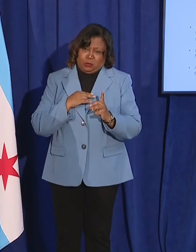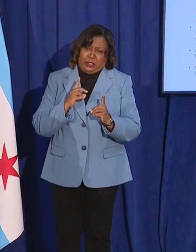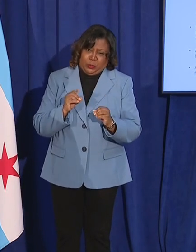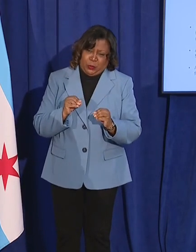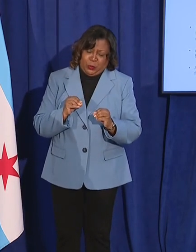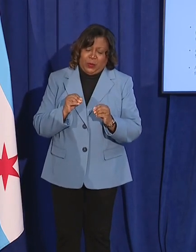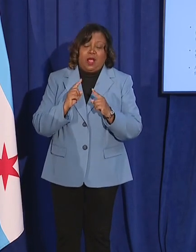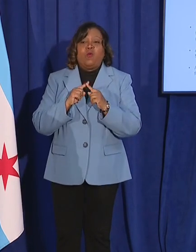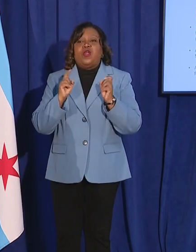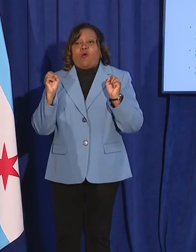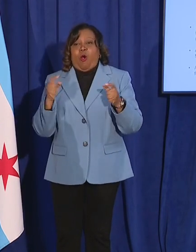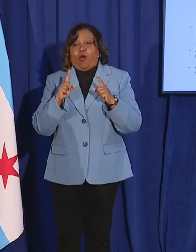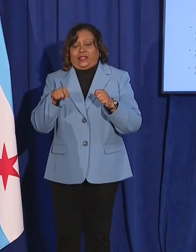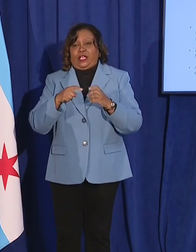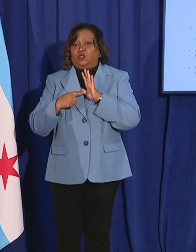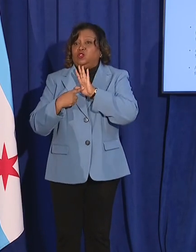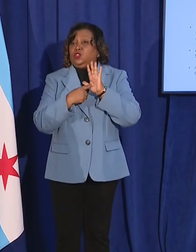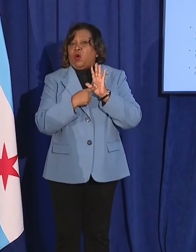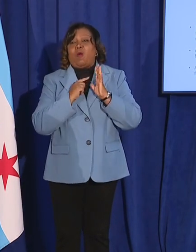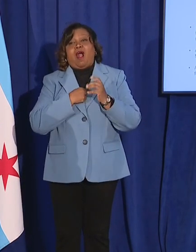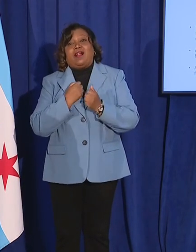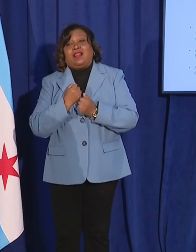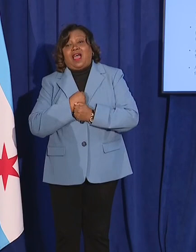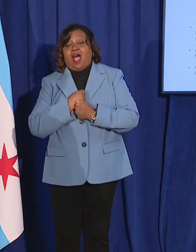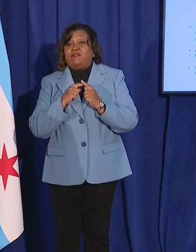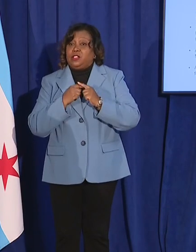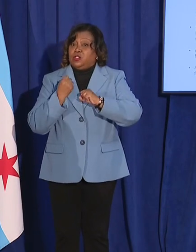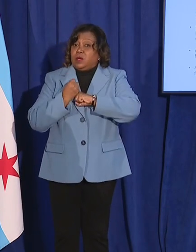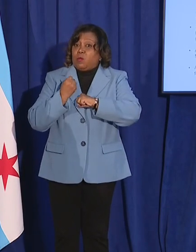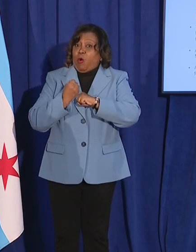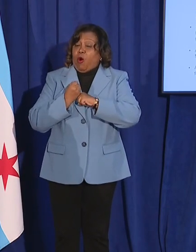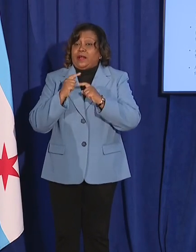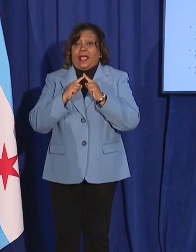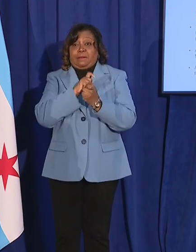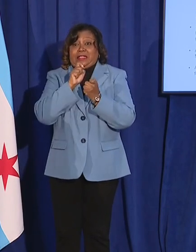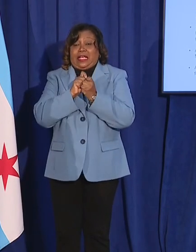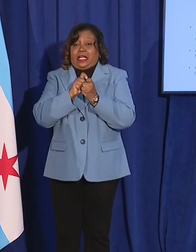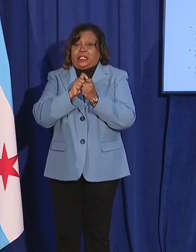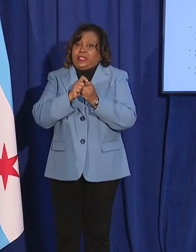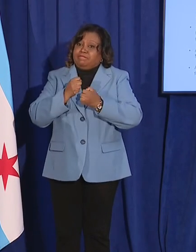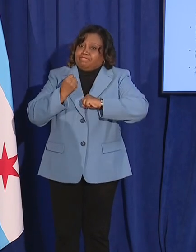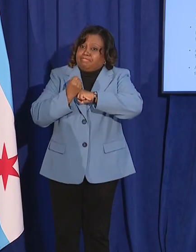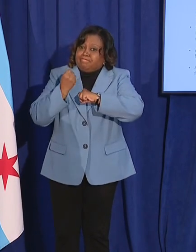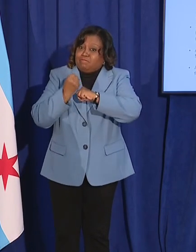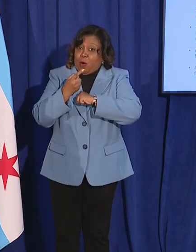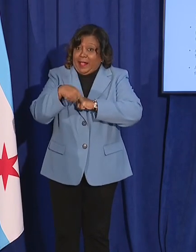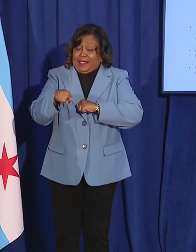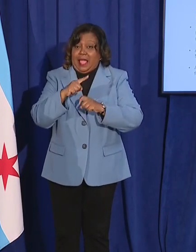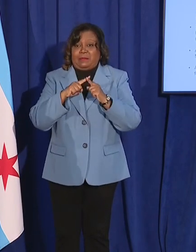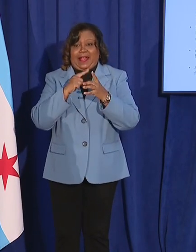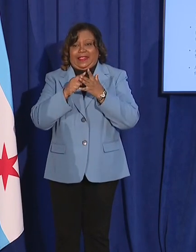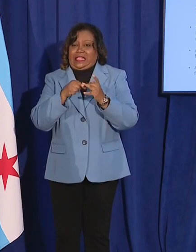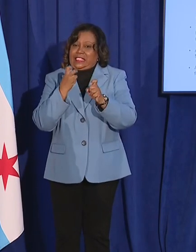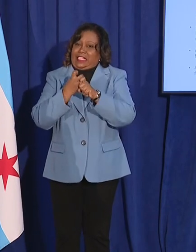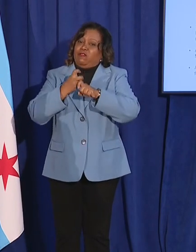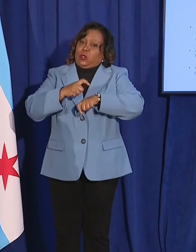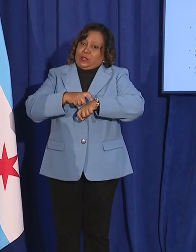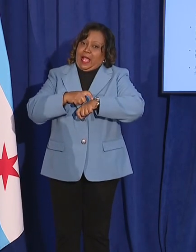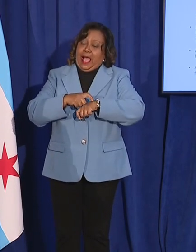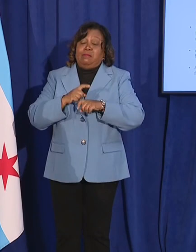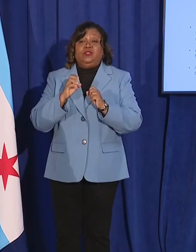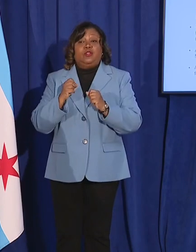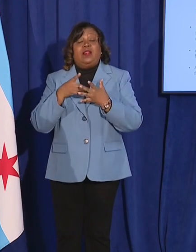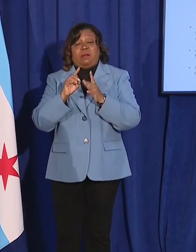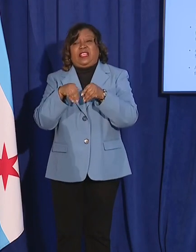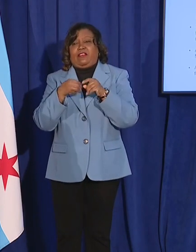do, we all need to show them our love and our support, and particularly patronize them in this difficult time.